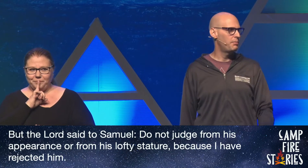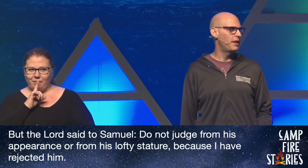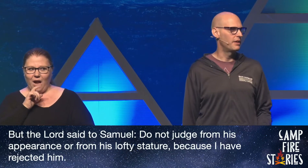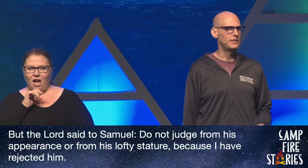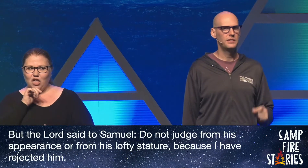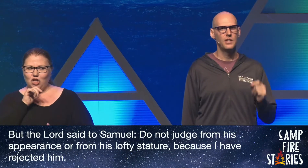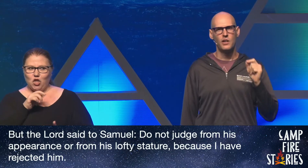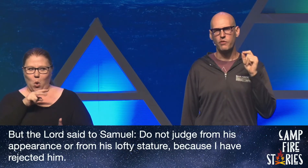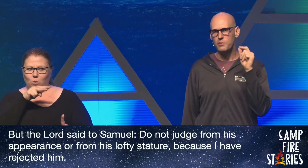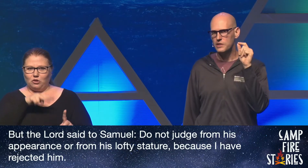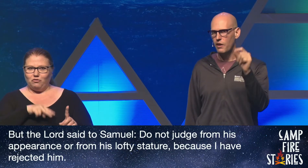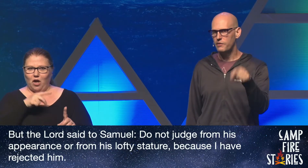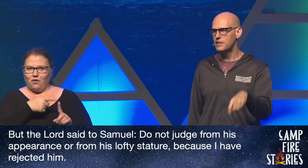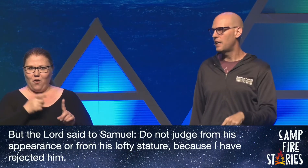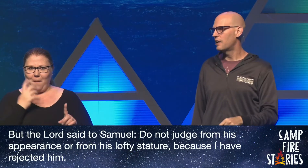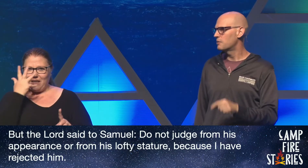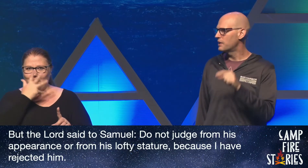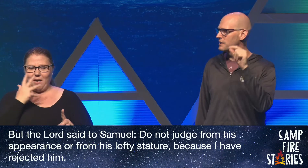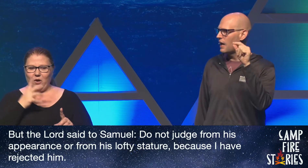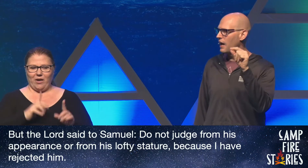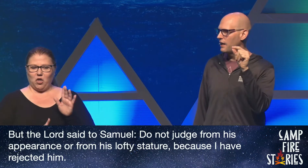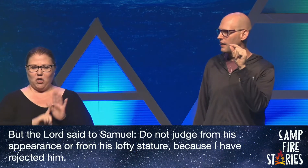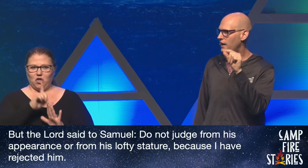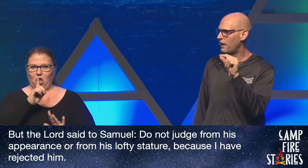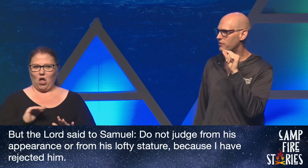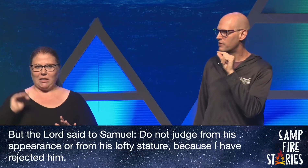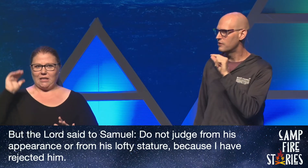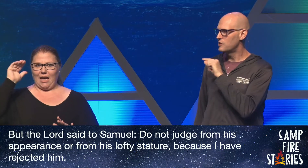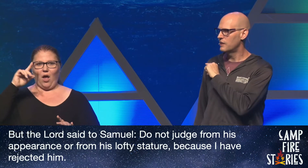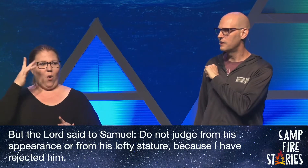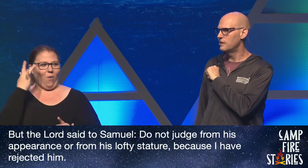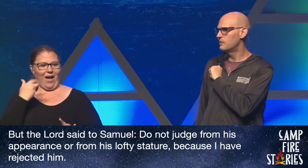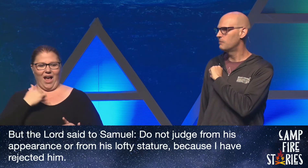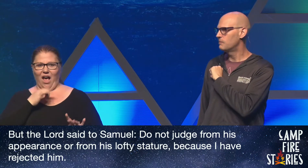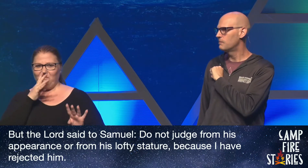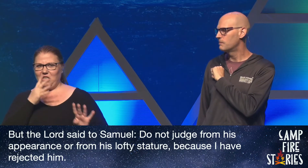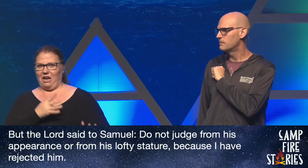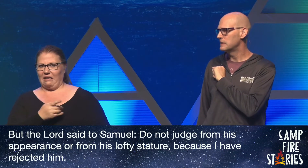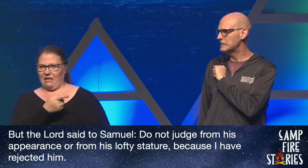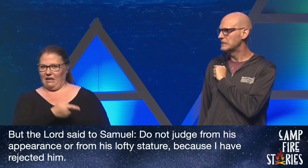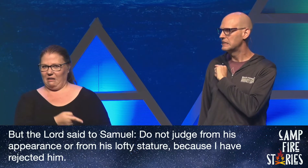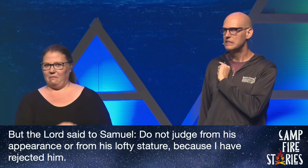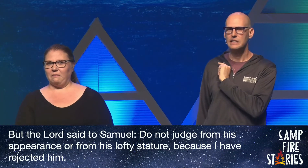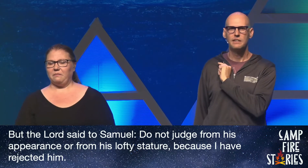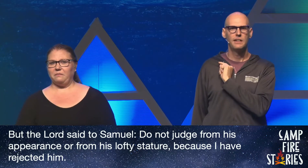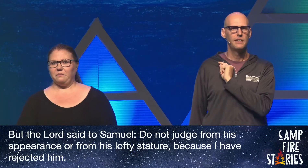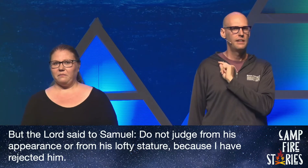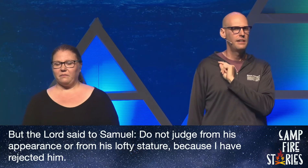his appearance or from his lofty stature, because I have rejected him.